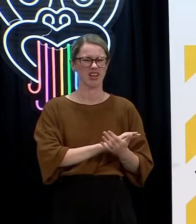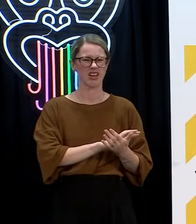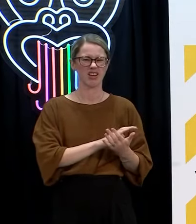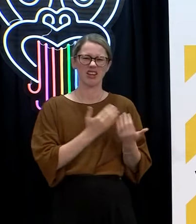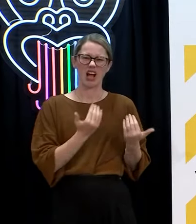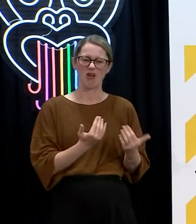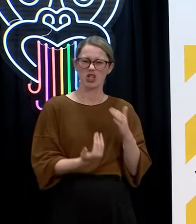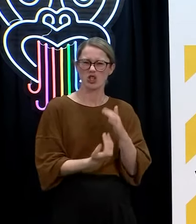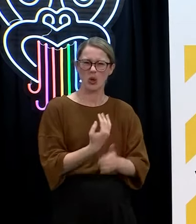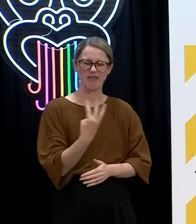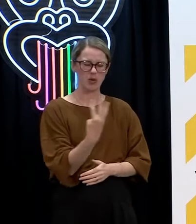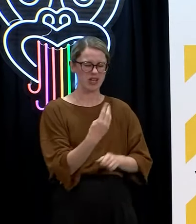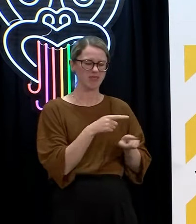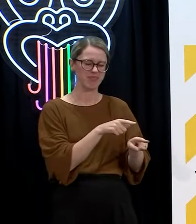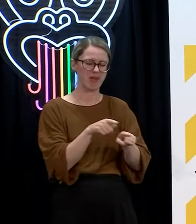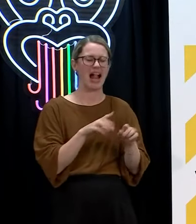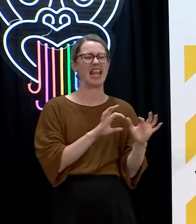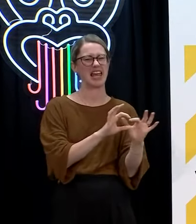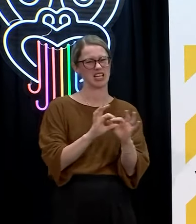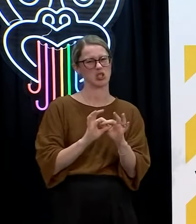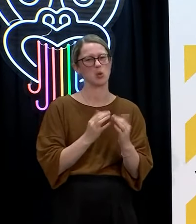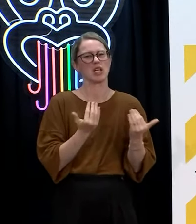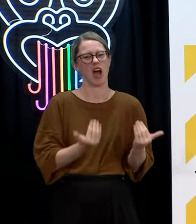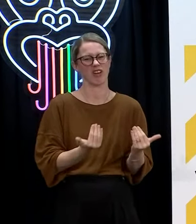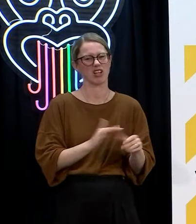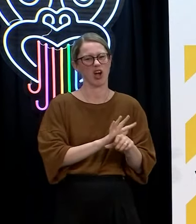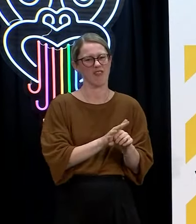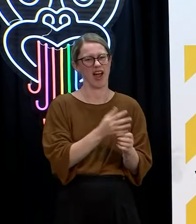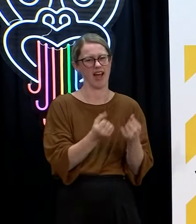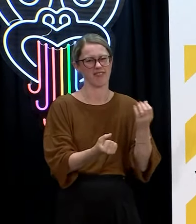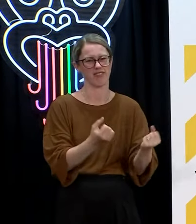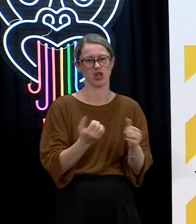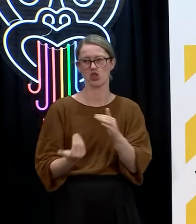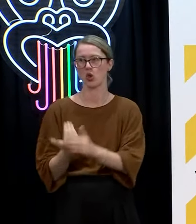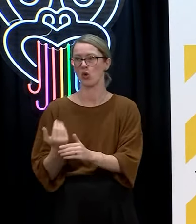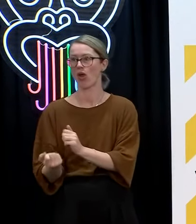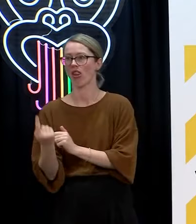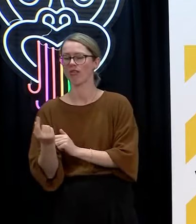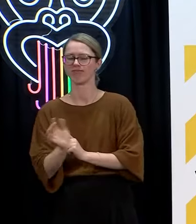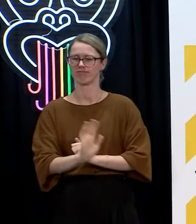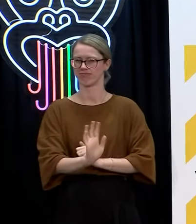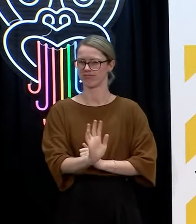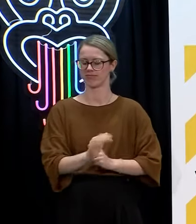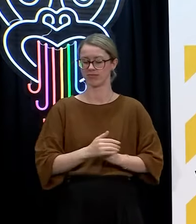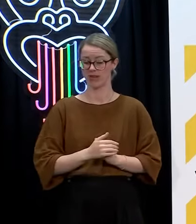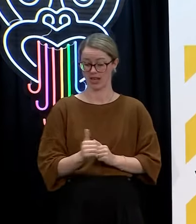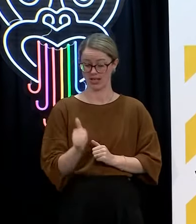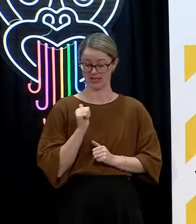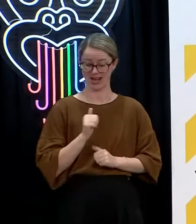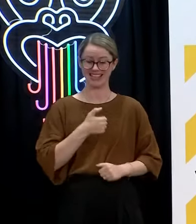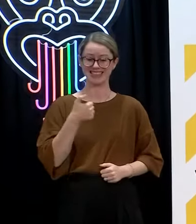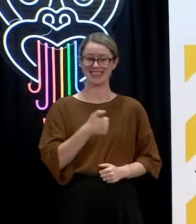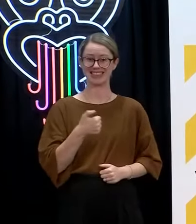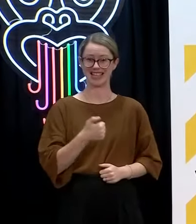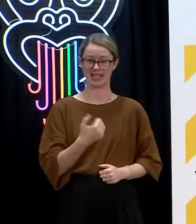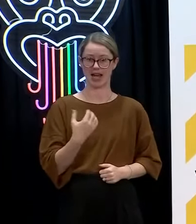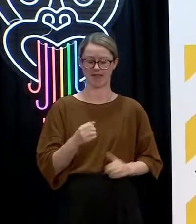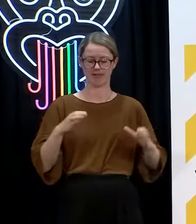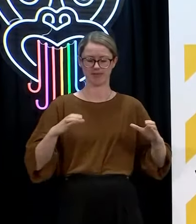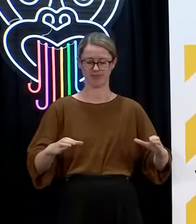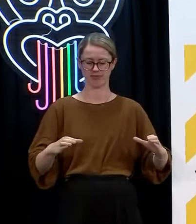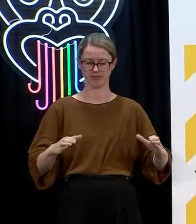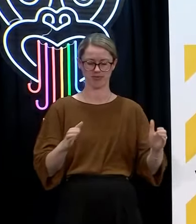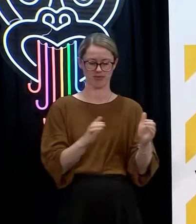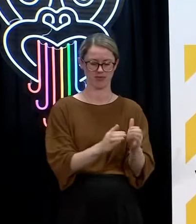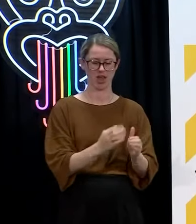current new cases are linked to existing cases. An analysis of yesterday's 16 cases showed that